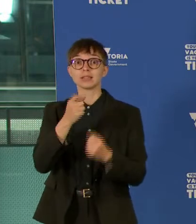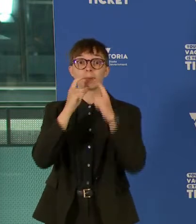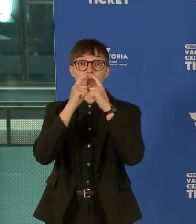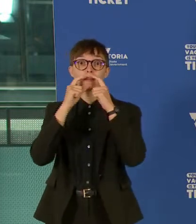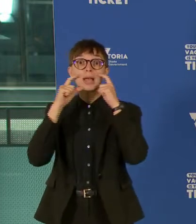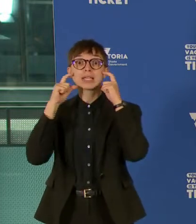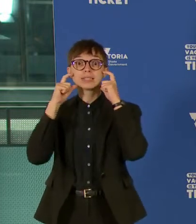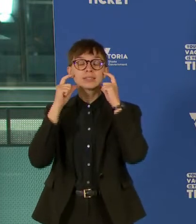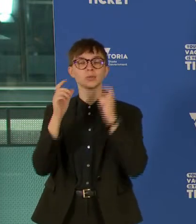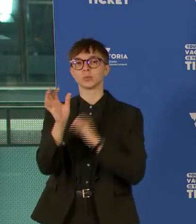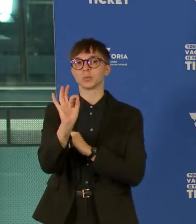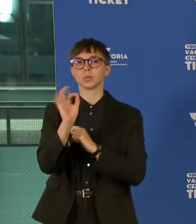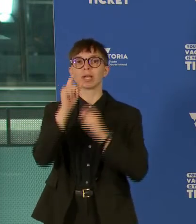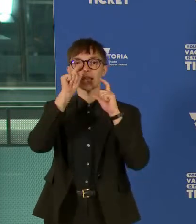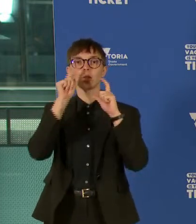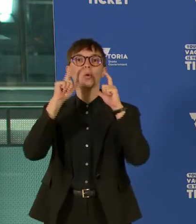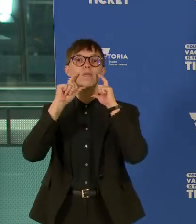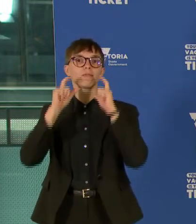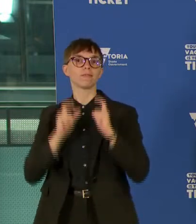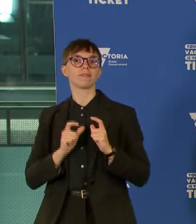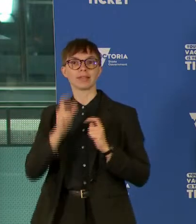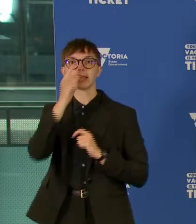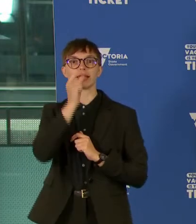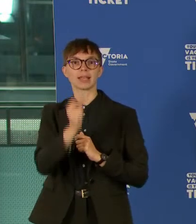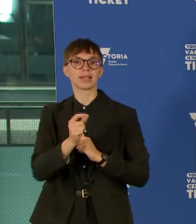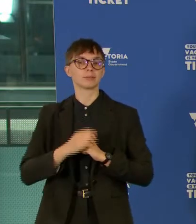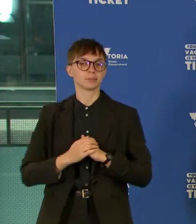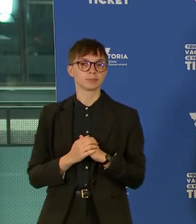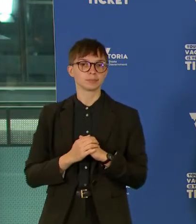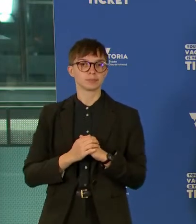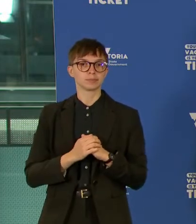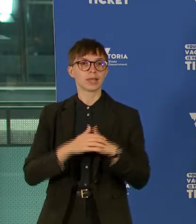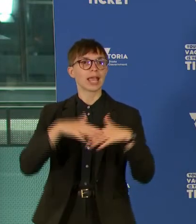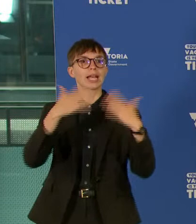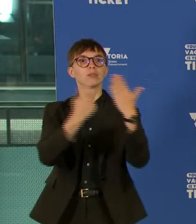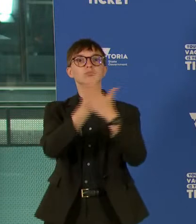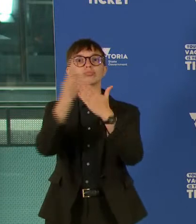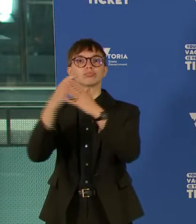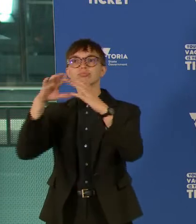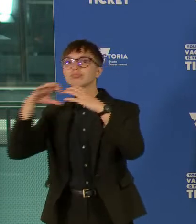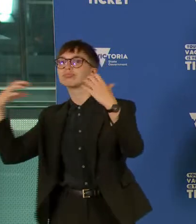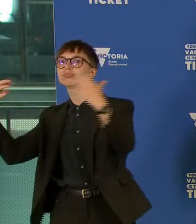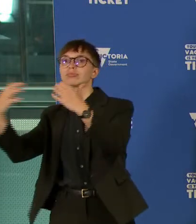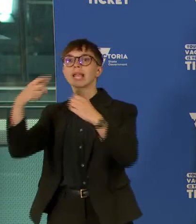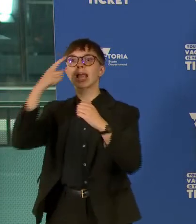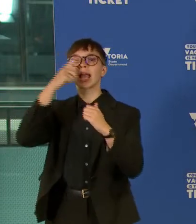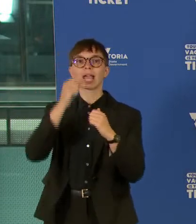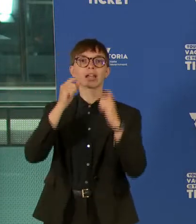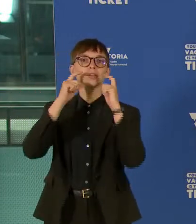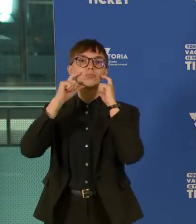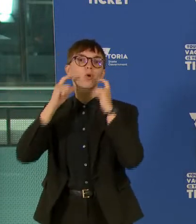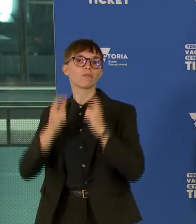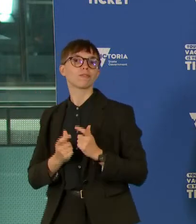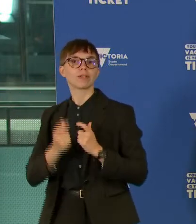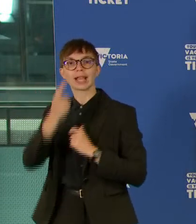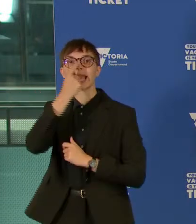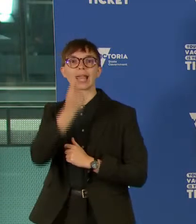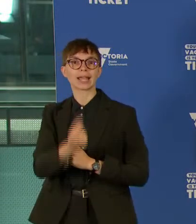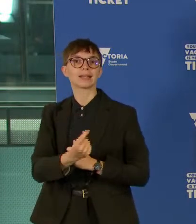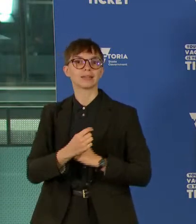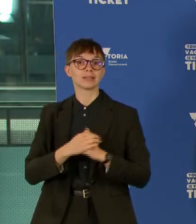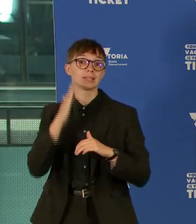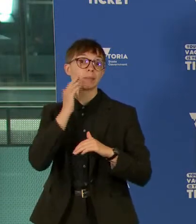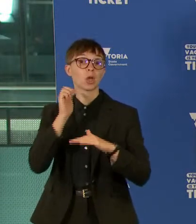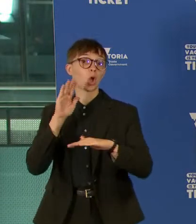that applied in the greater than 30,000 and a few other locations. Close contacts will no